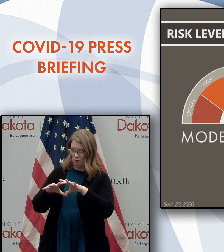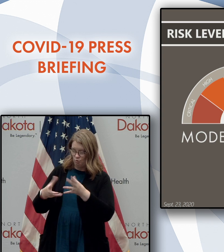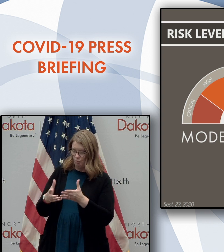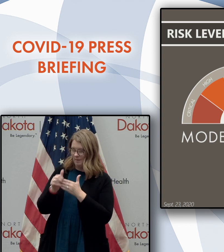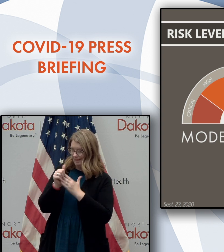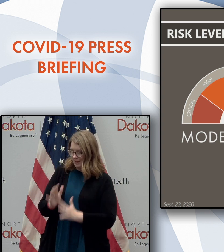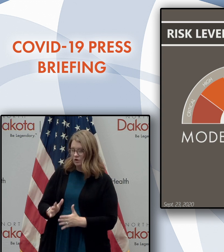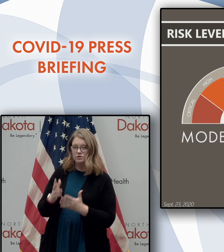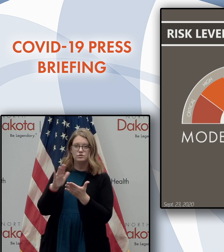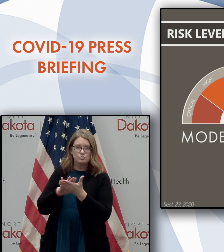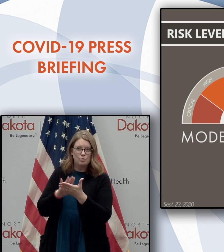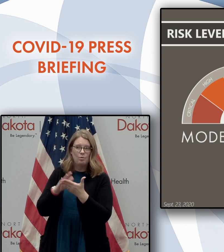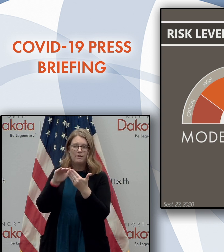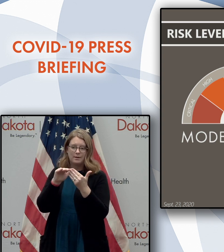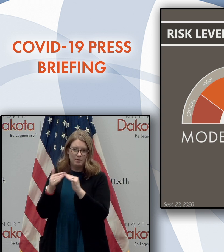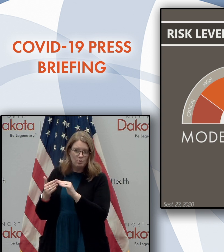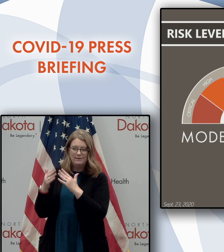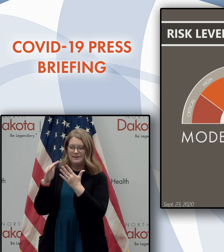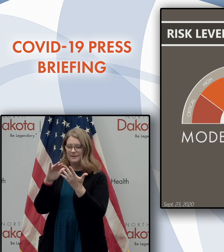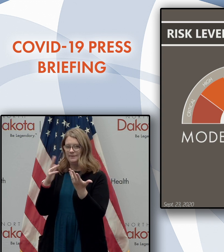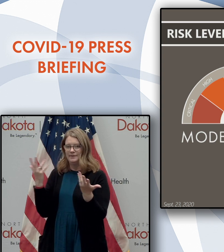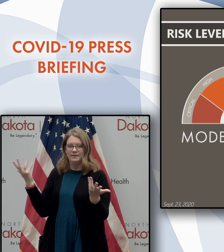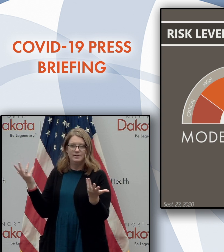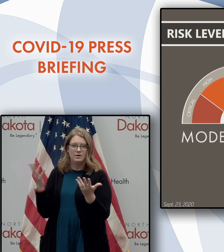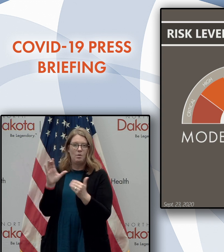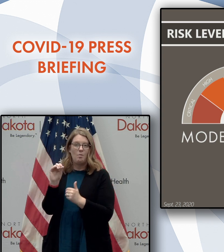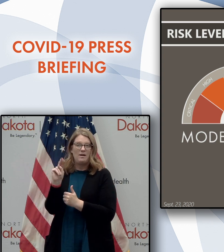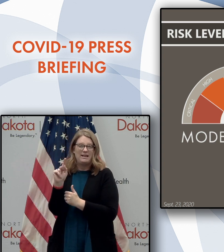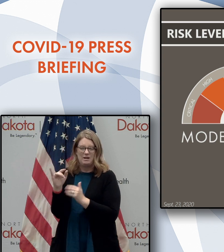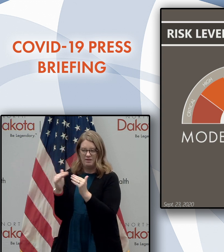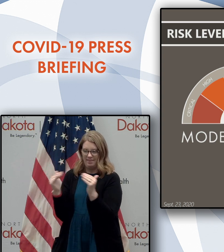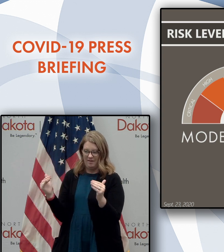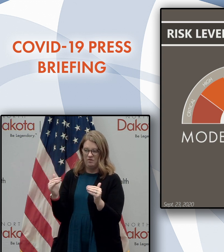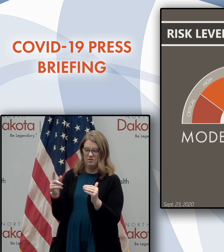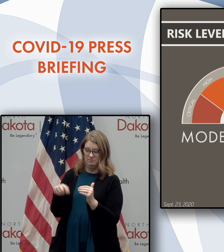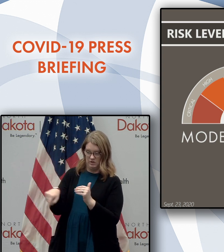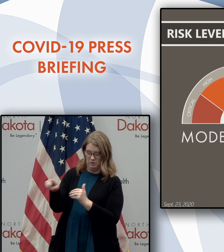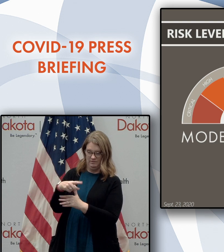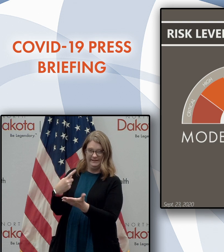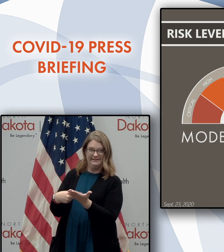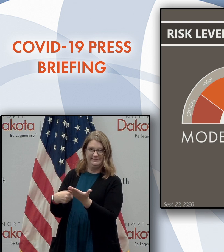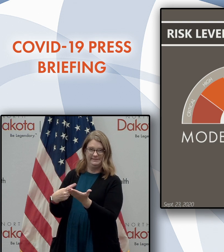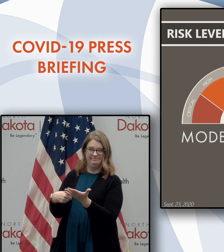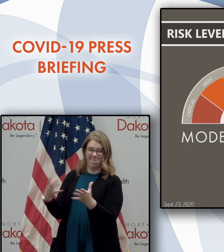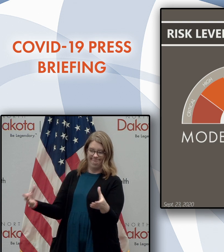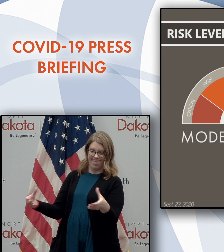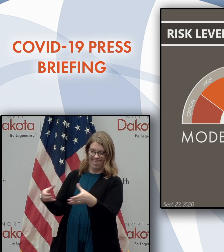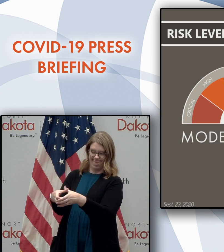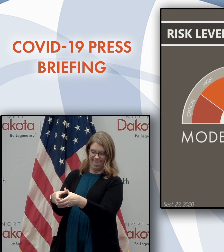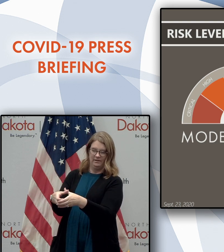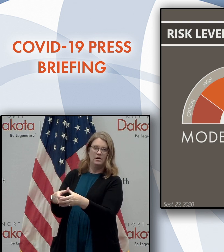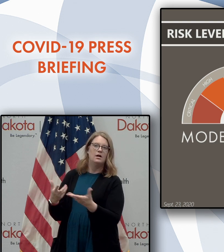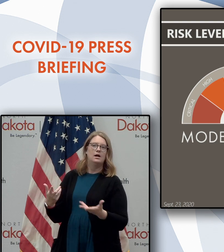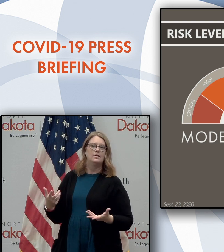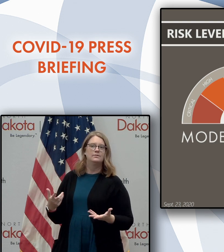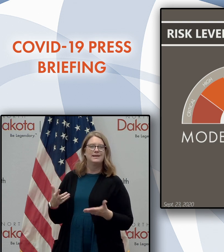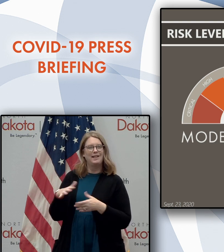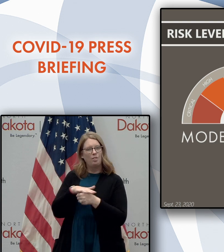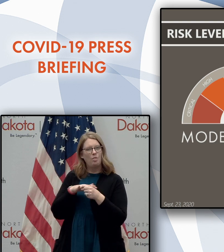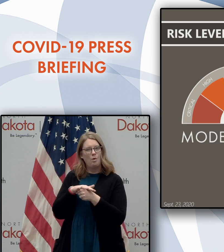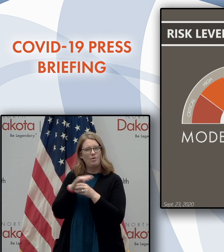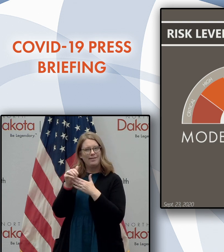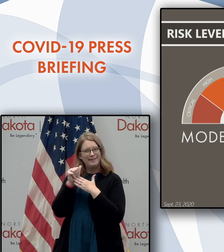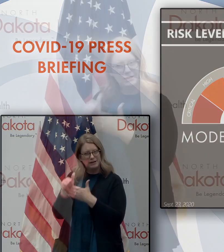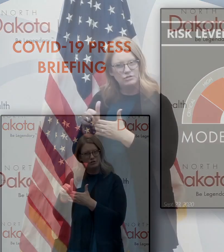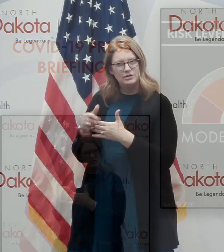community, at the city level, at the county level, the local healthcare providers, but get local leadership in the